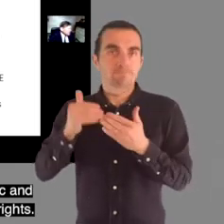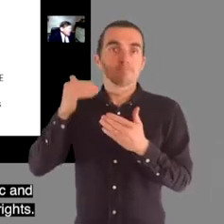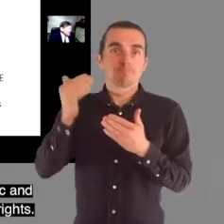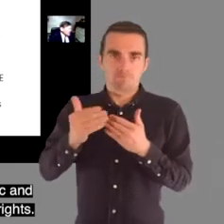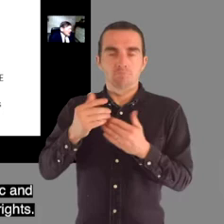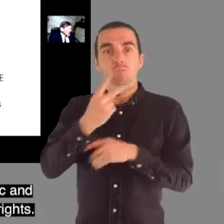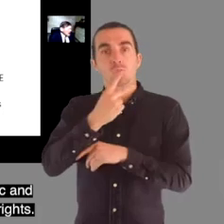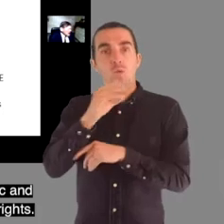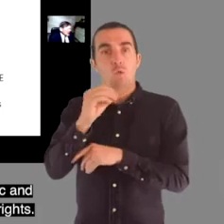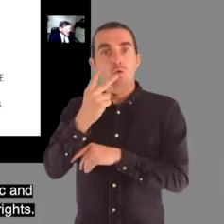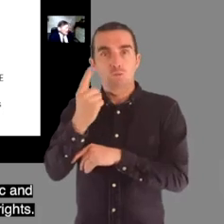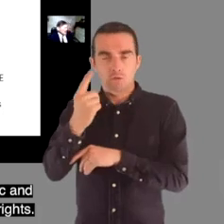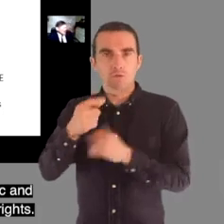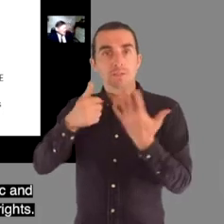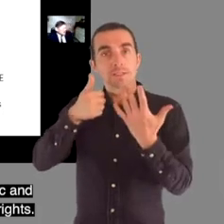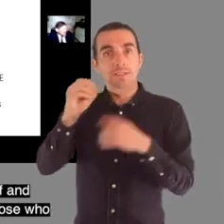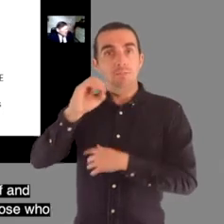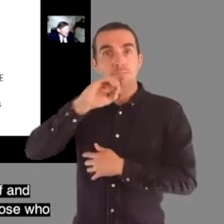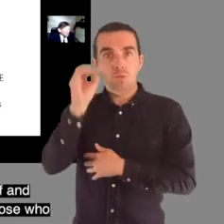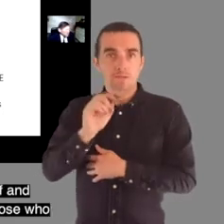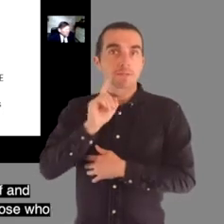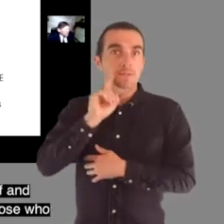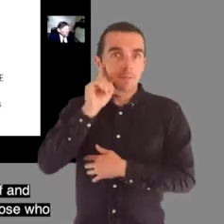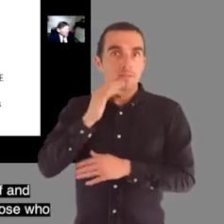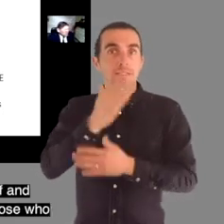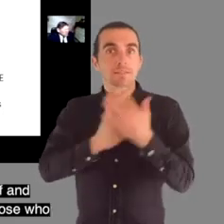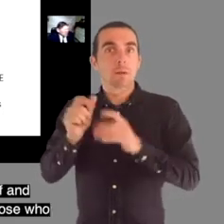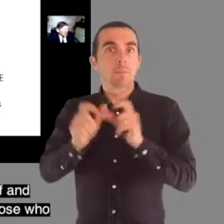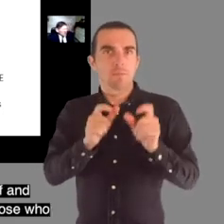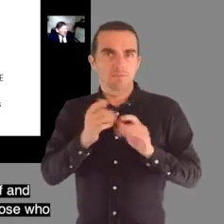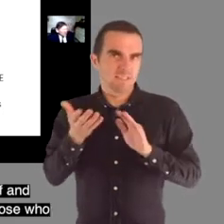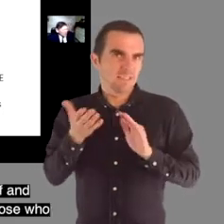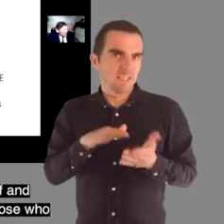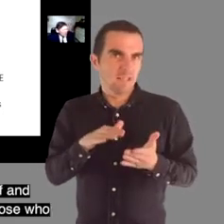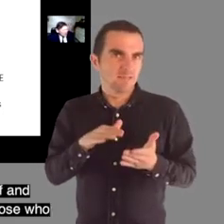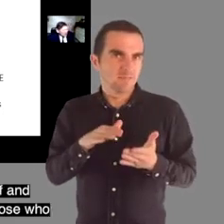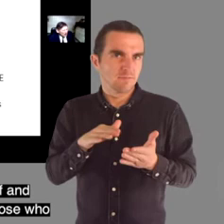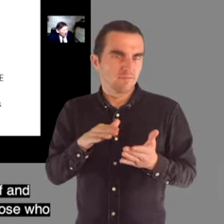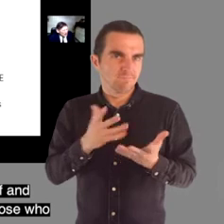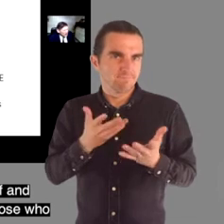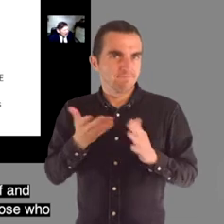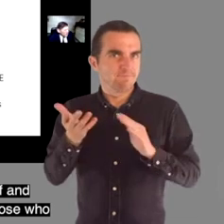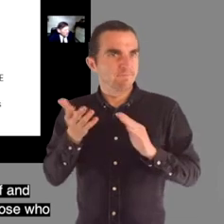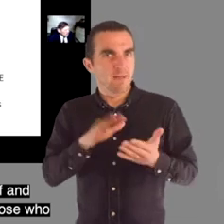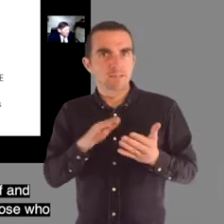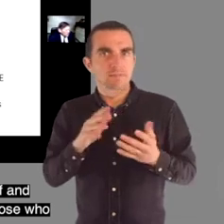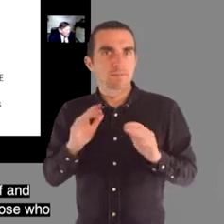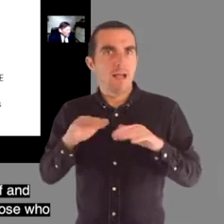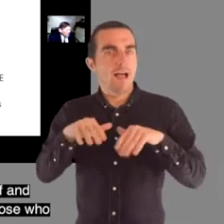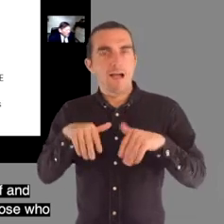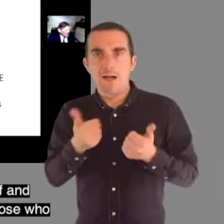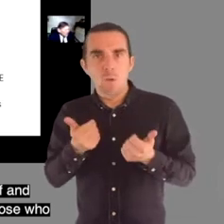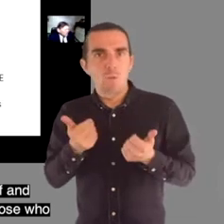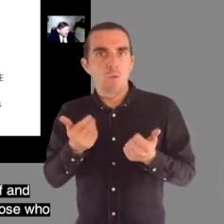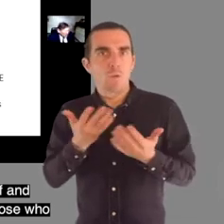rights. And in 2021, over 60% of deaf and disabled